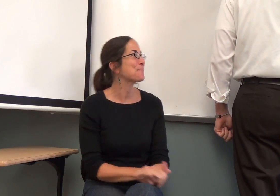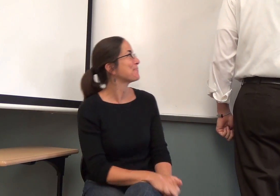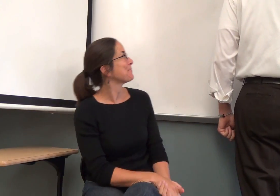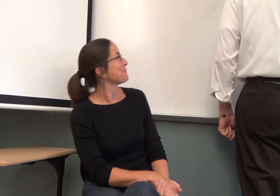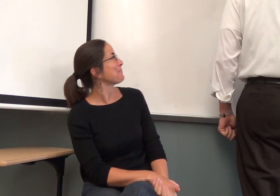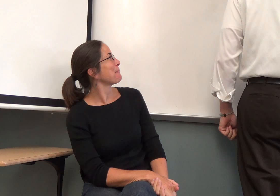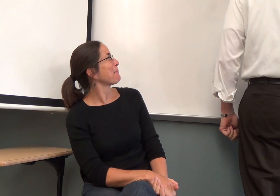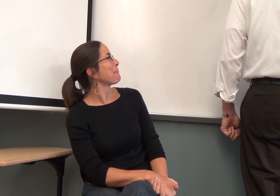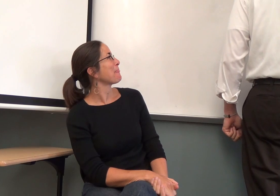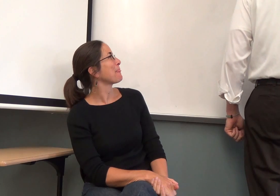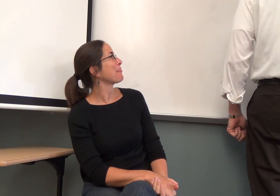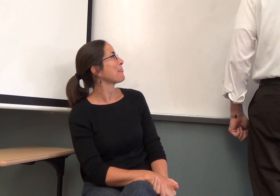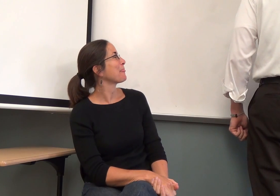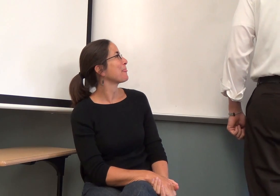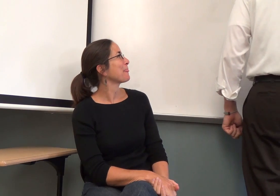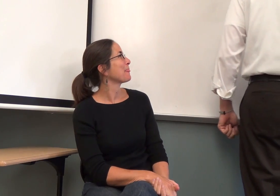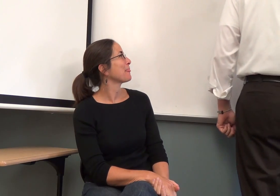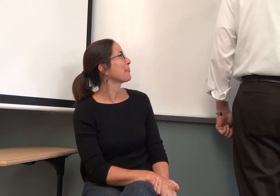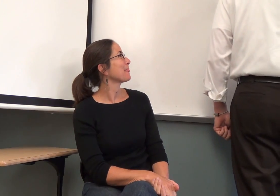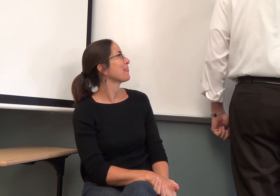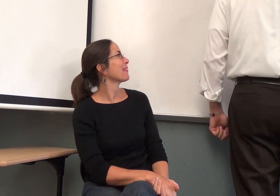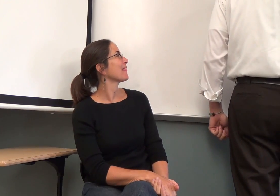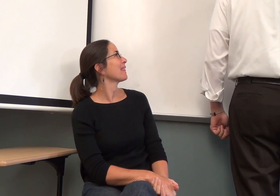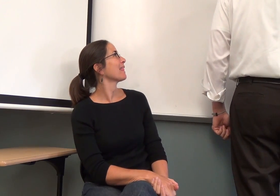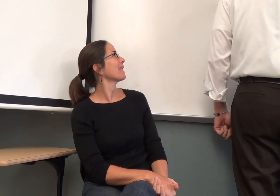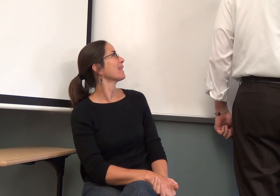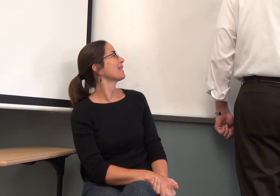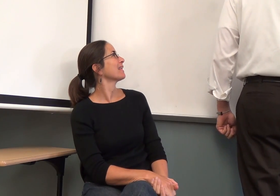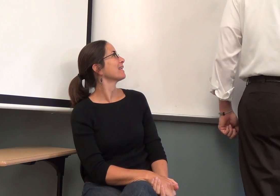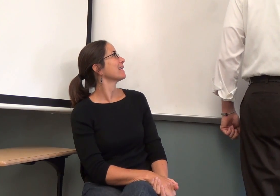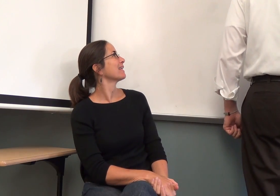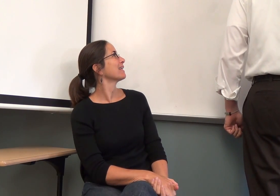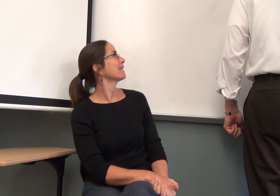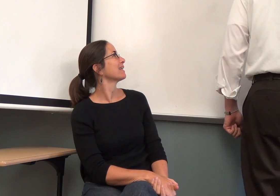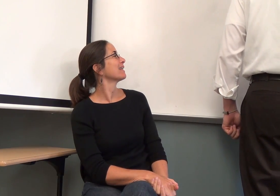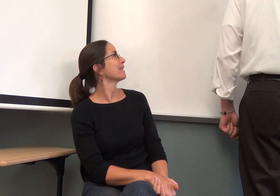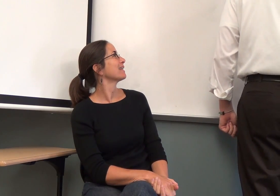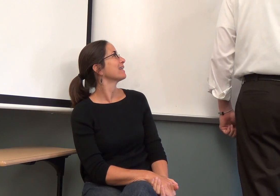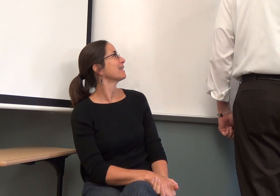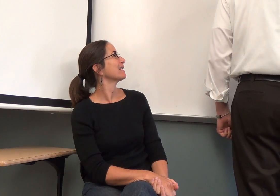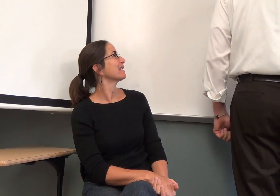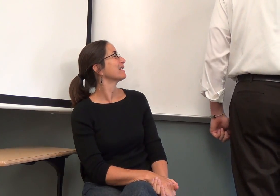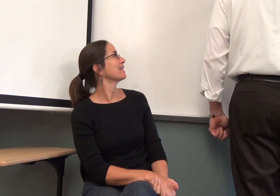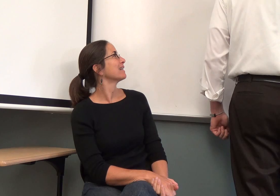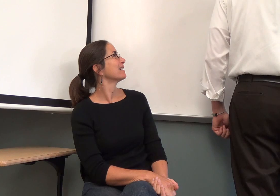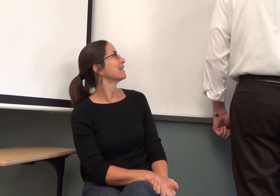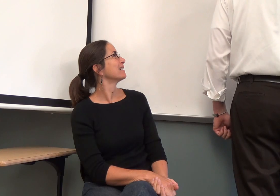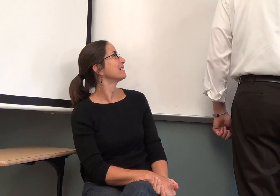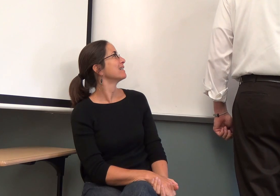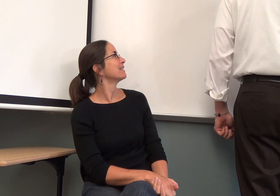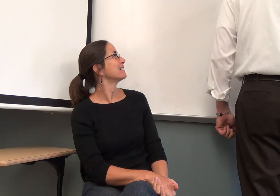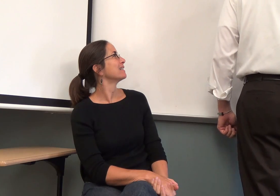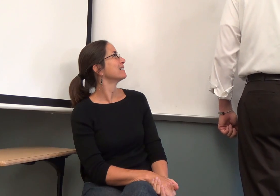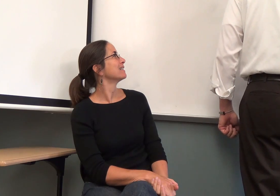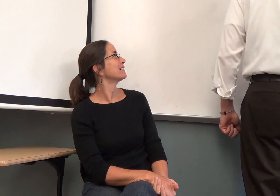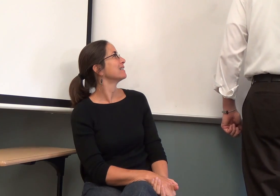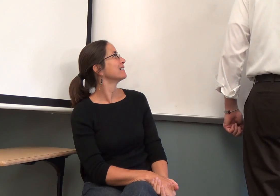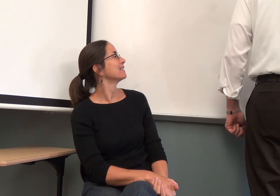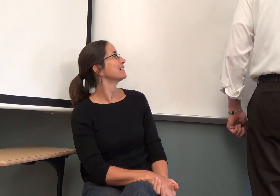me first thing that comes to my mind is. Football. Niners. Football is Ball. the 50. subject. Okay. From